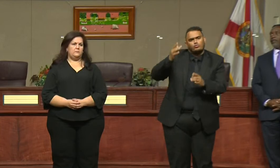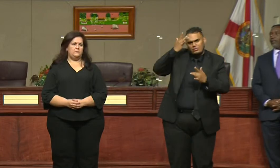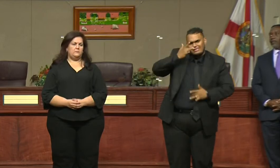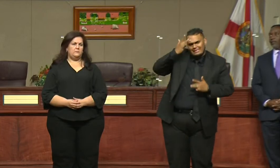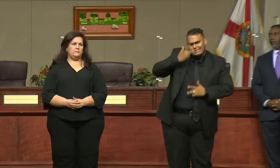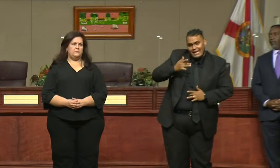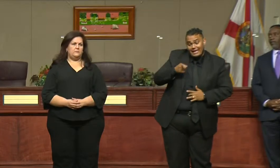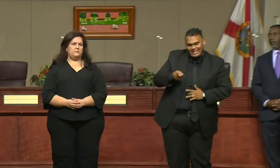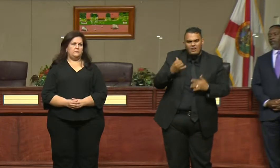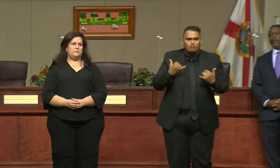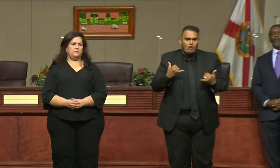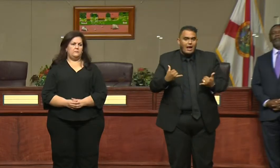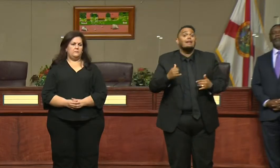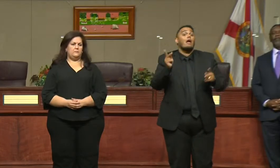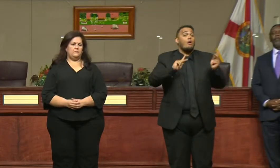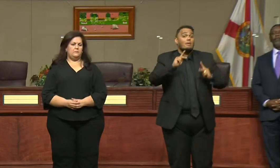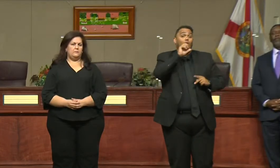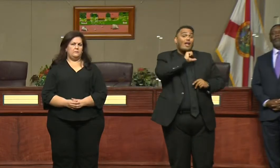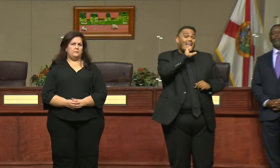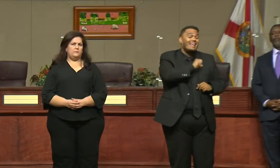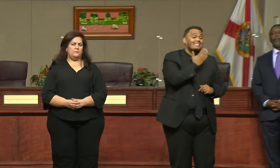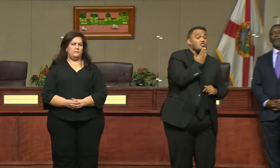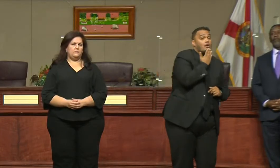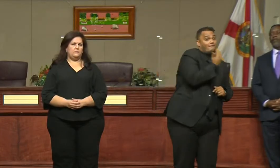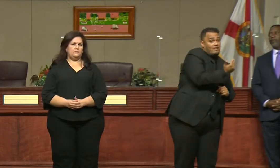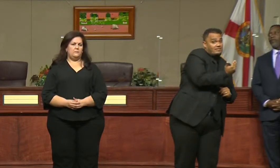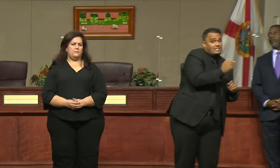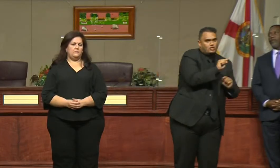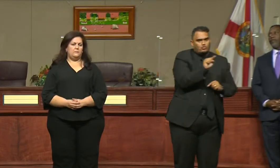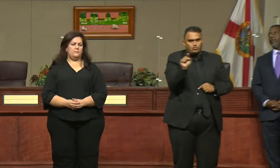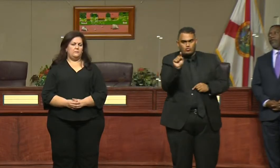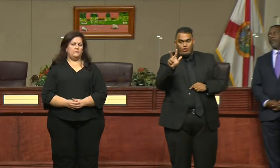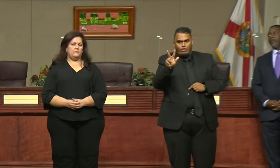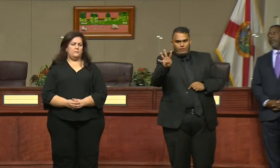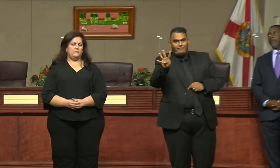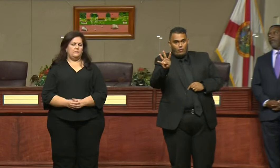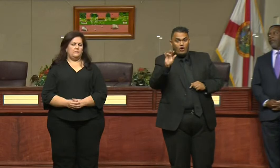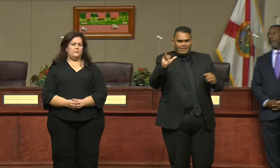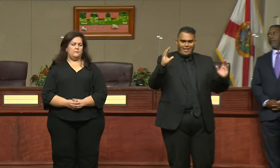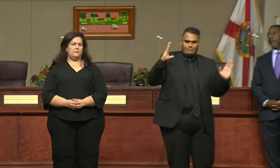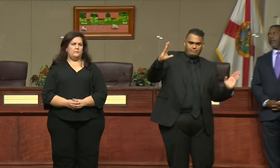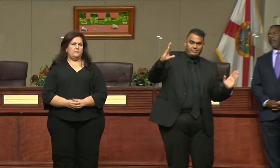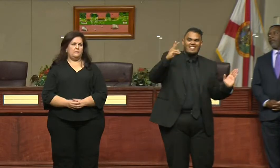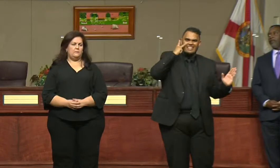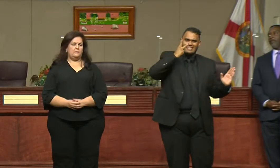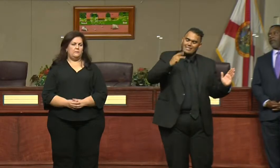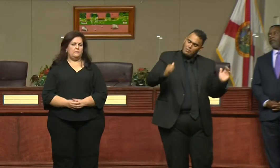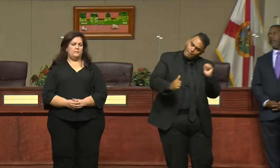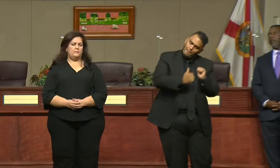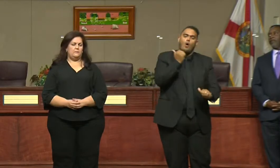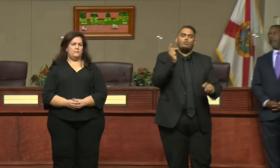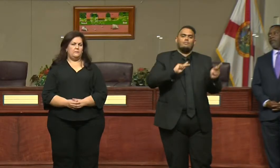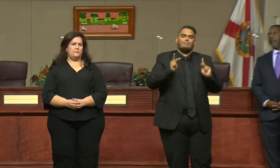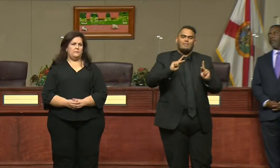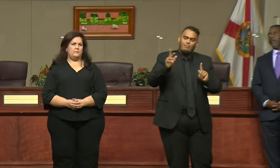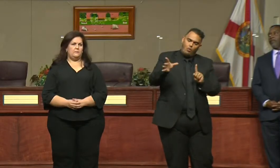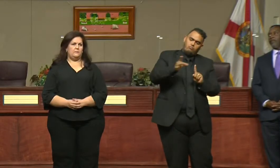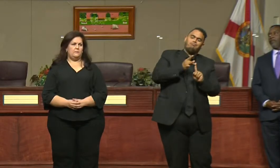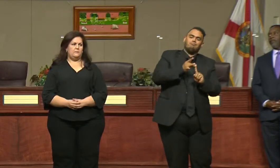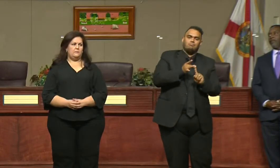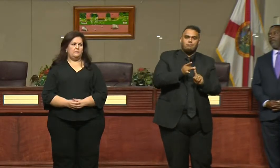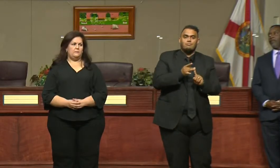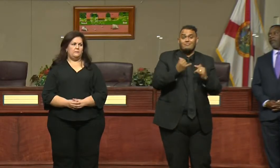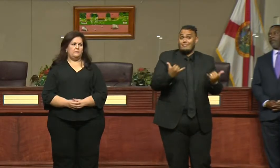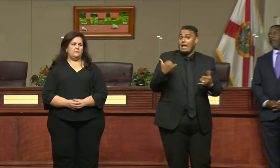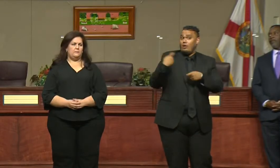to 34. Those are the segment that we have seen the largest number of cases right now. La pregunta